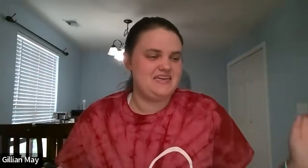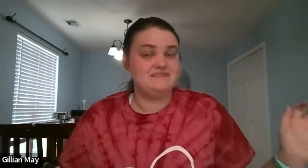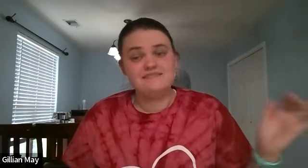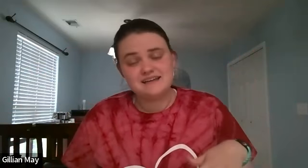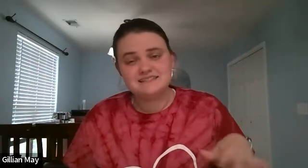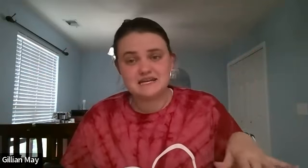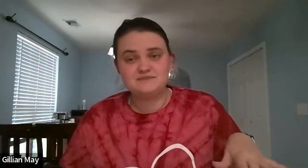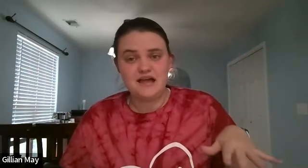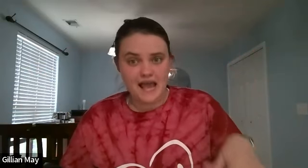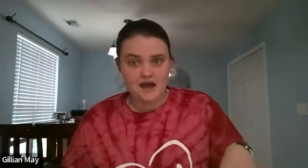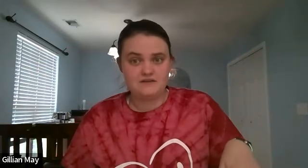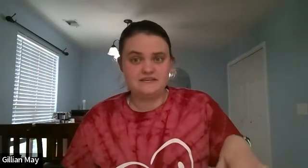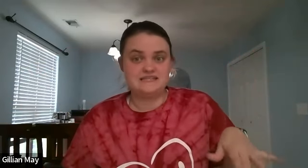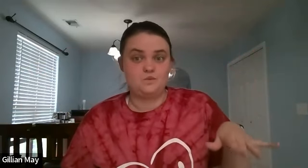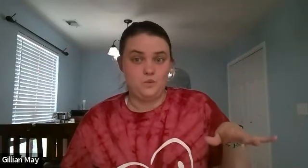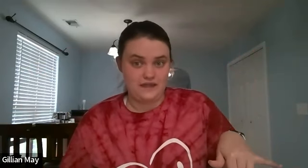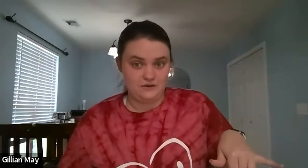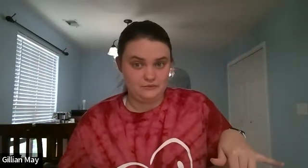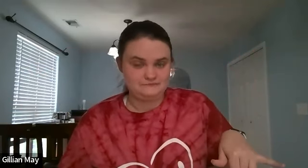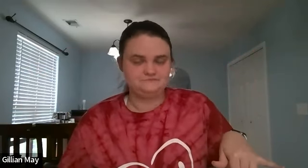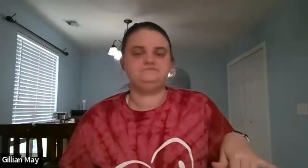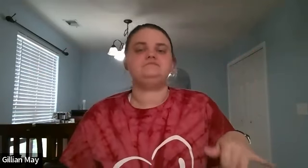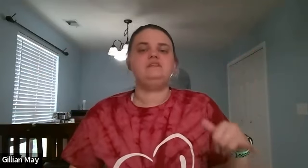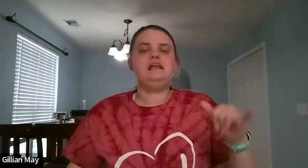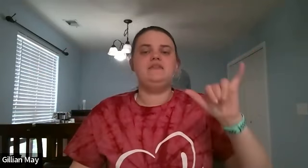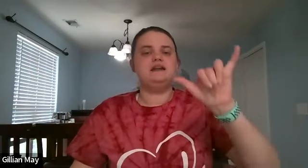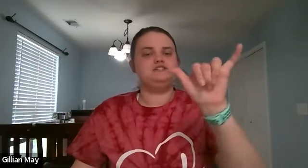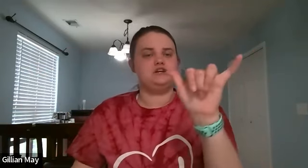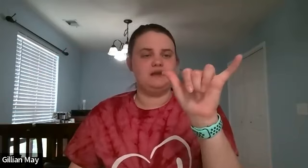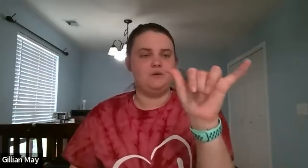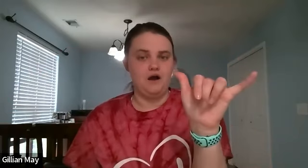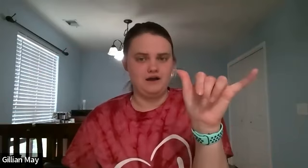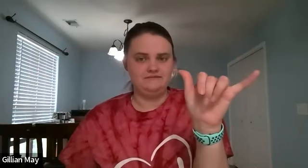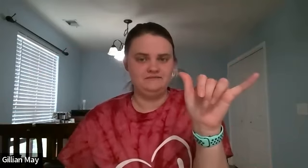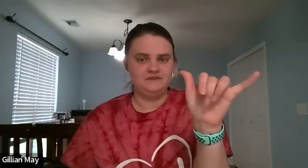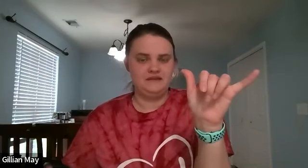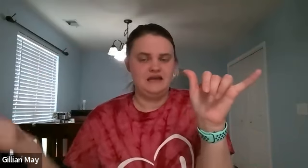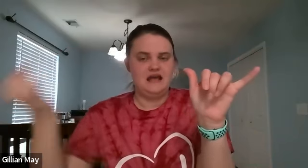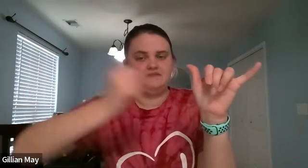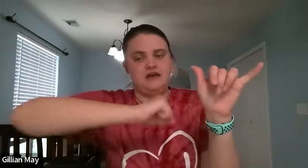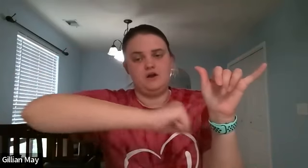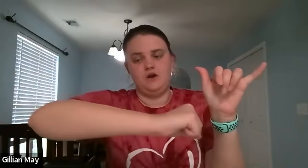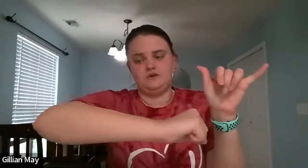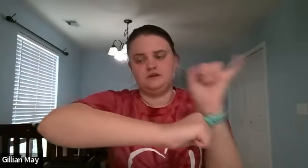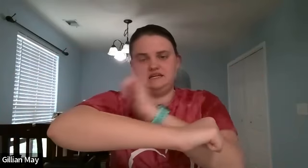Then the last animal I have is whale. And that is, you're going to make a Y, have that arm across